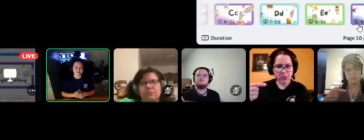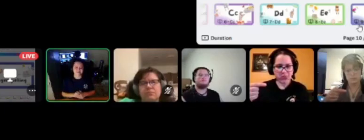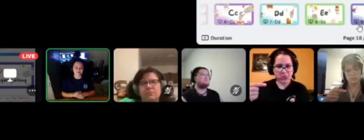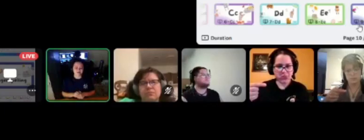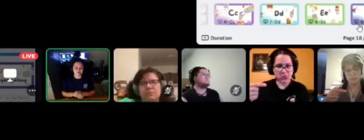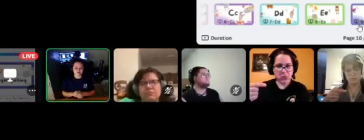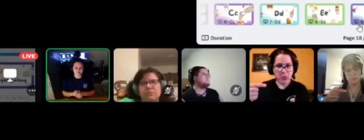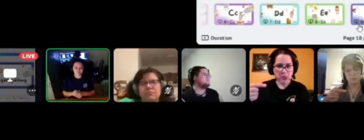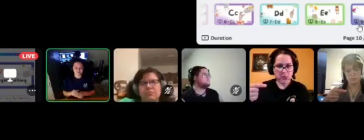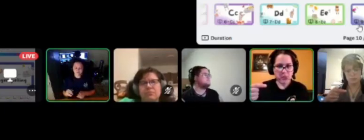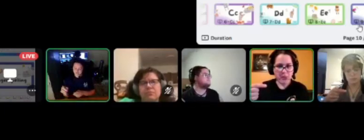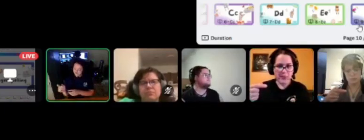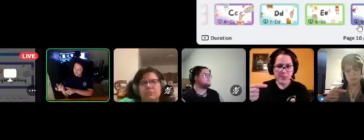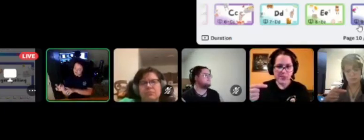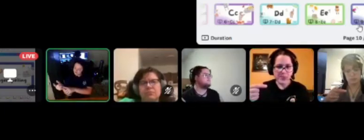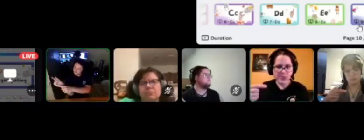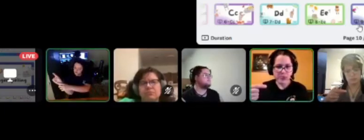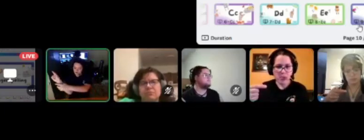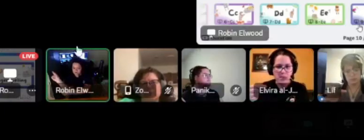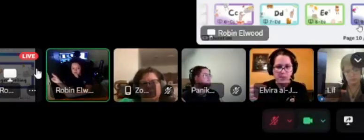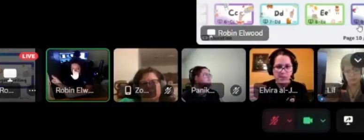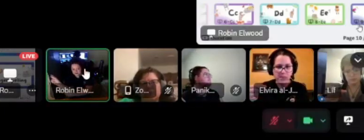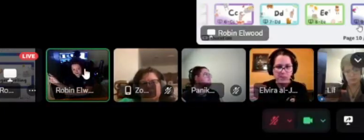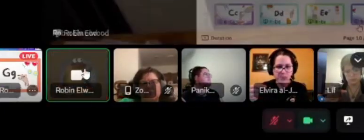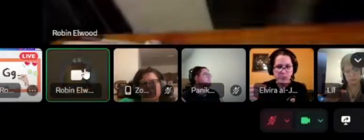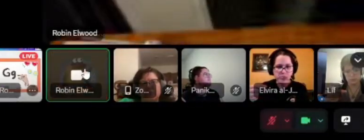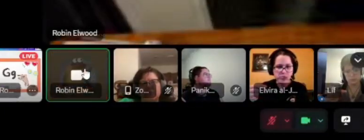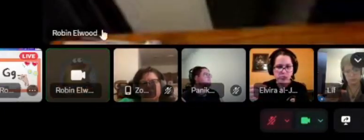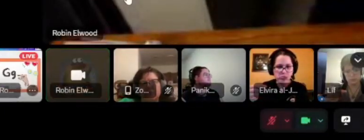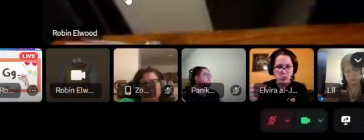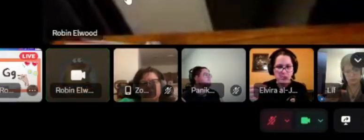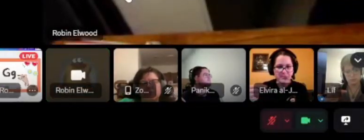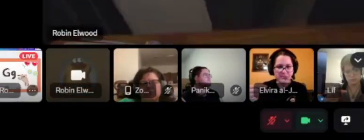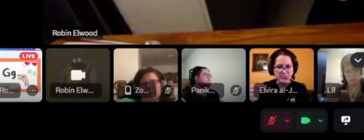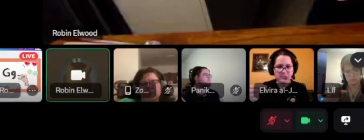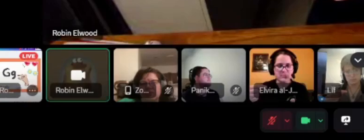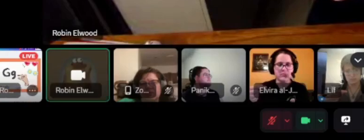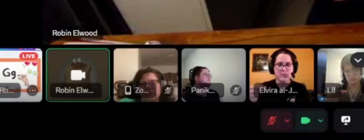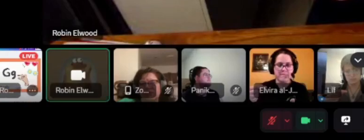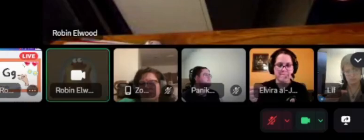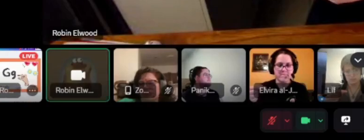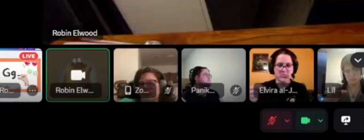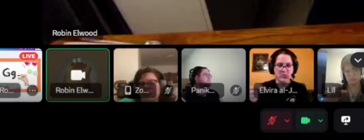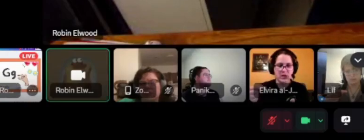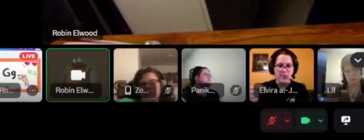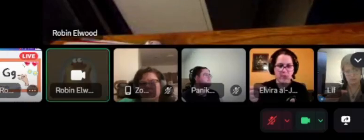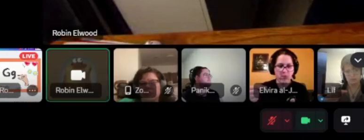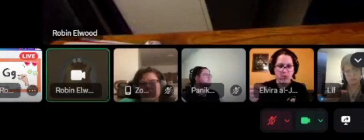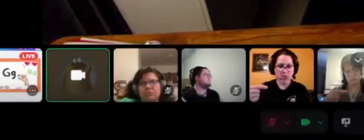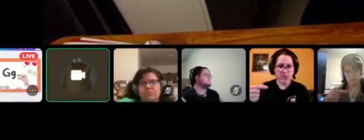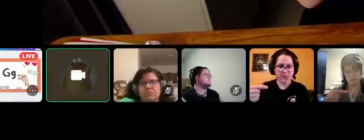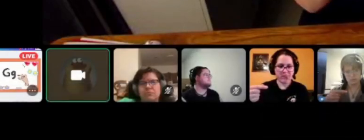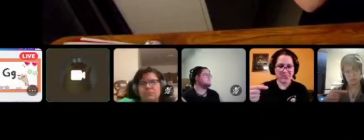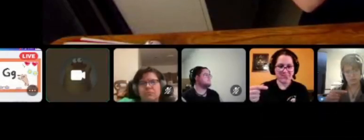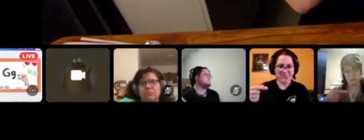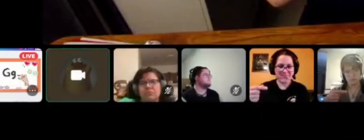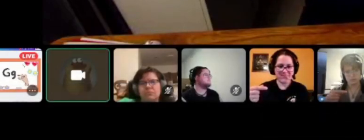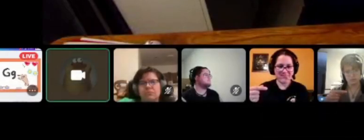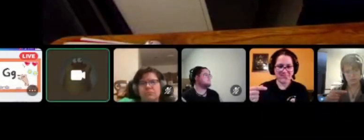that a lot of them show the hands are like that, and that's uncomfortable. Like I said, whenever